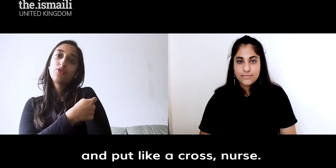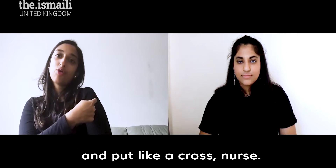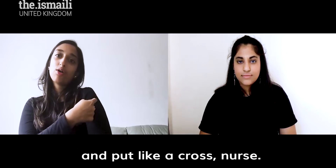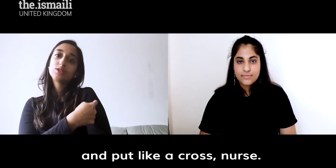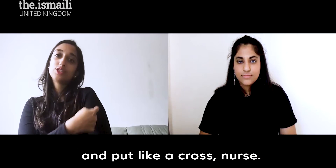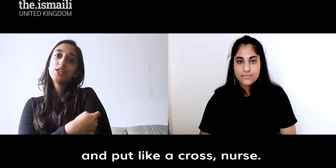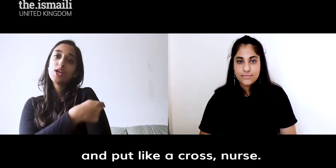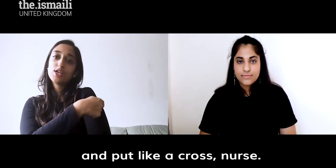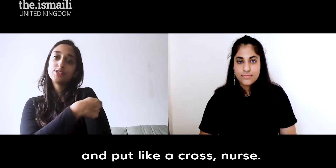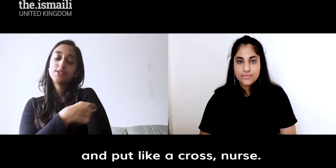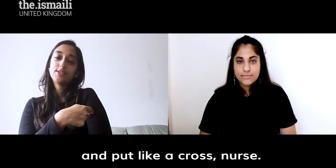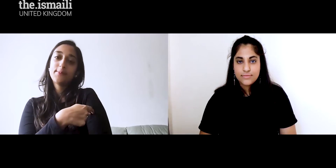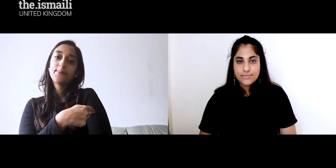across. Nurse.